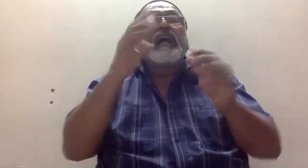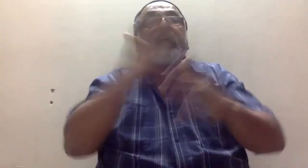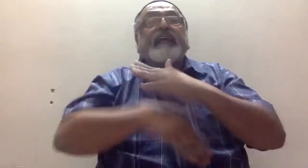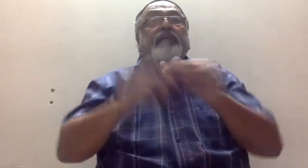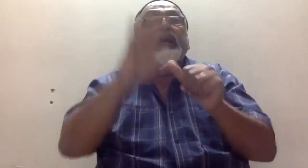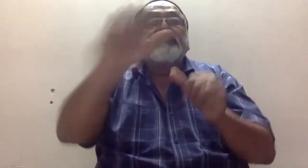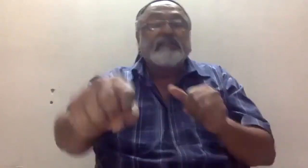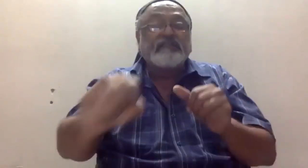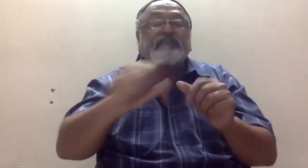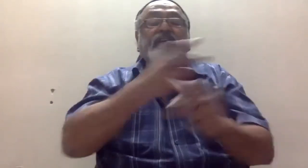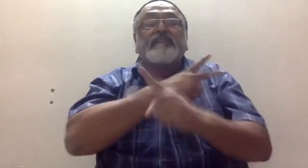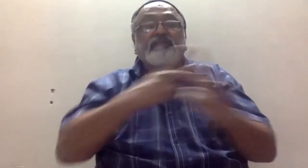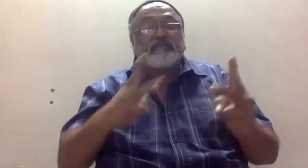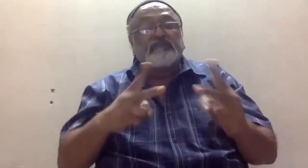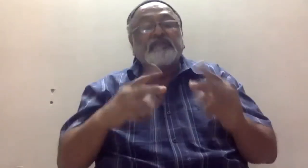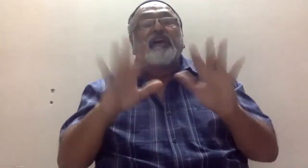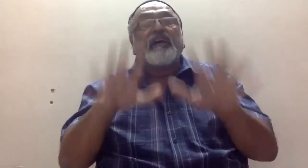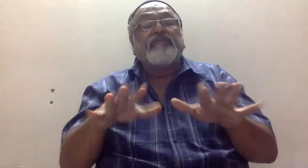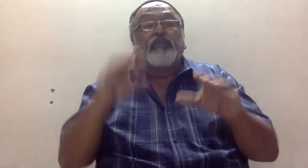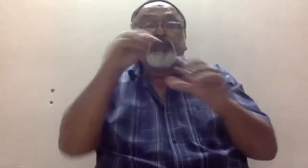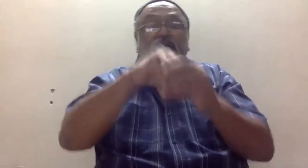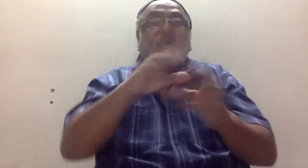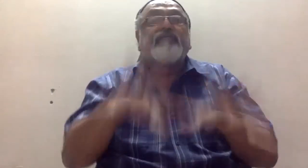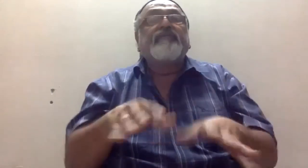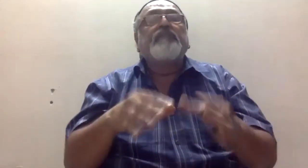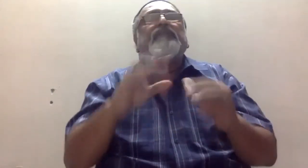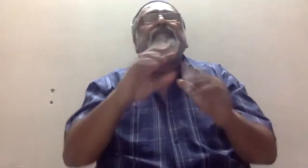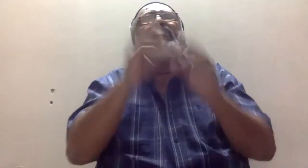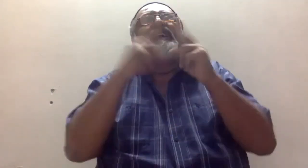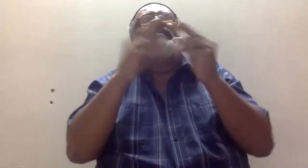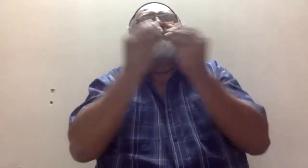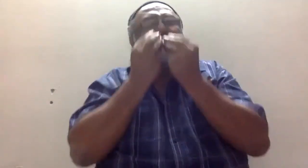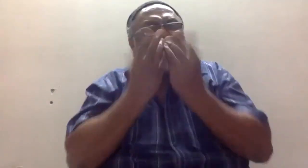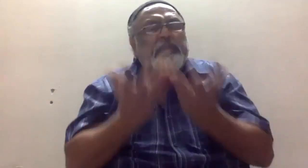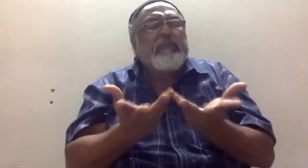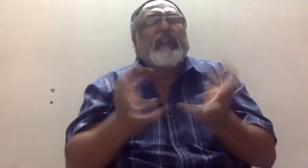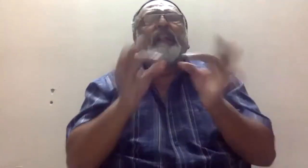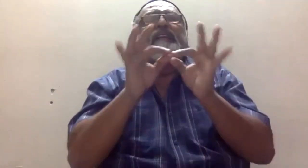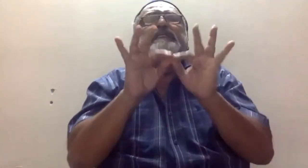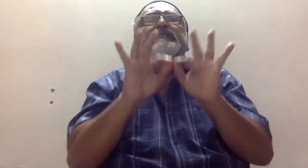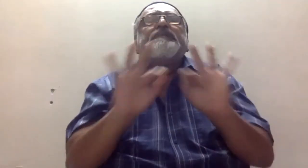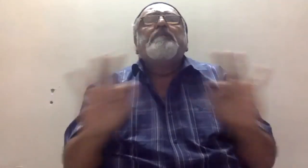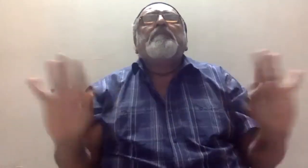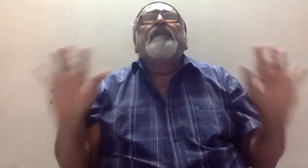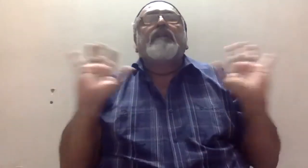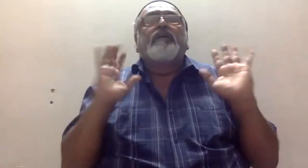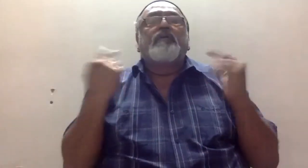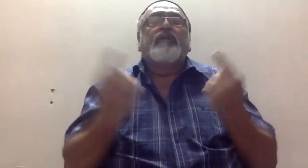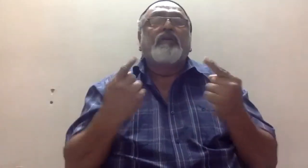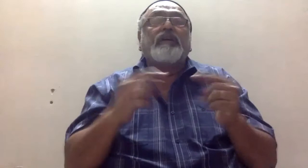exposure is ingrained, but it is very basic. It's very basic, and since I have conducted certain such courses for